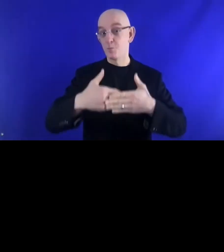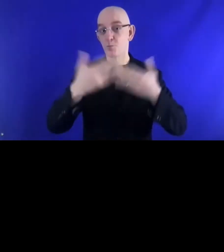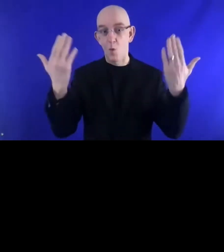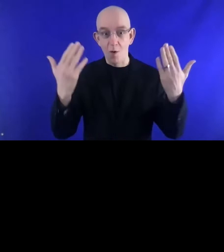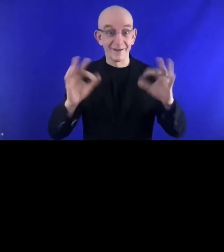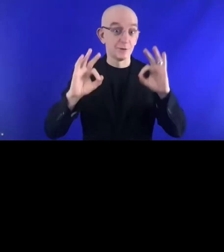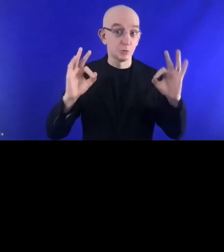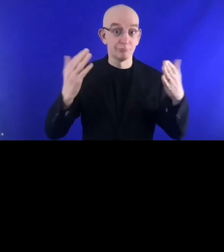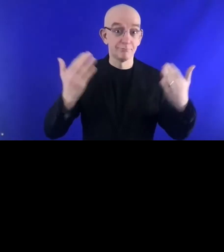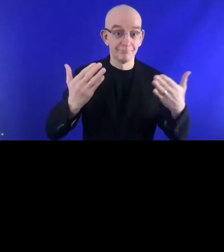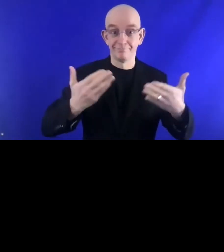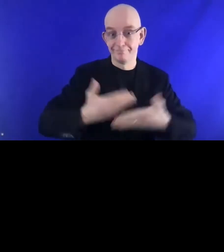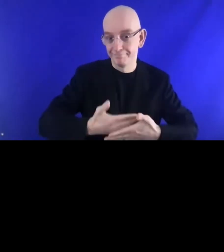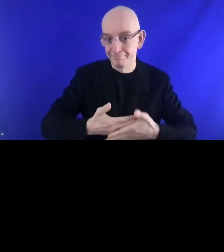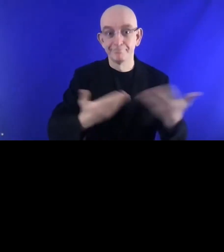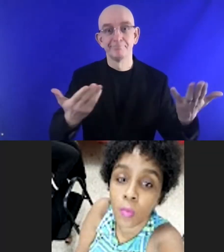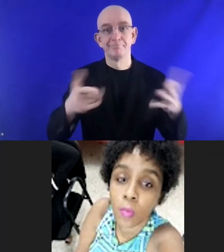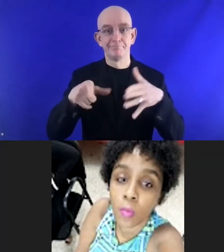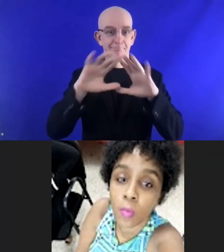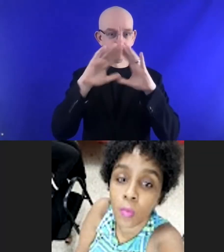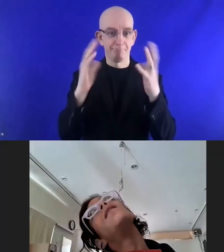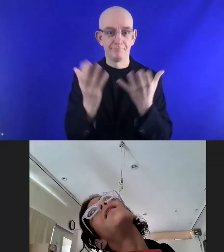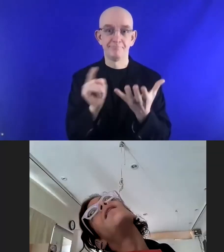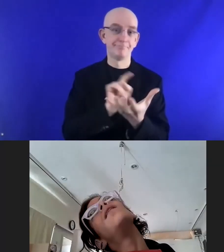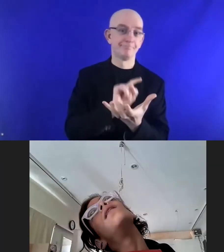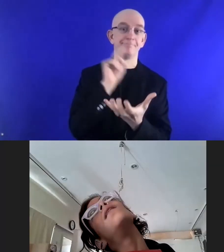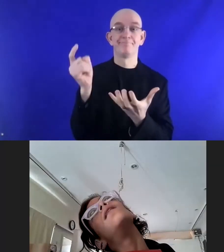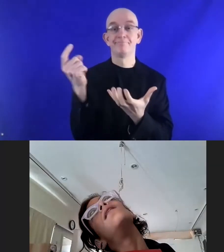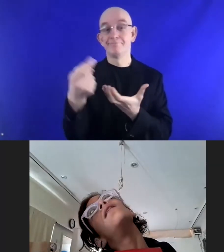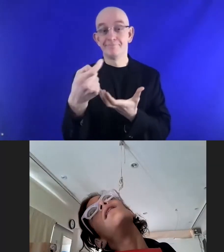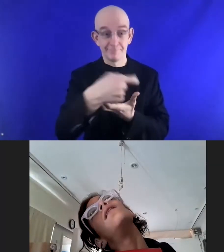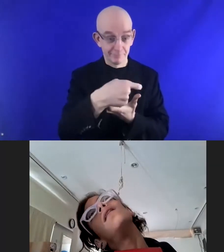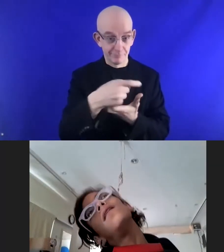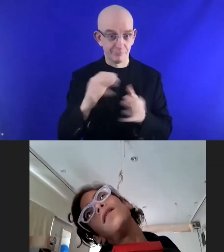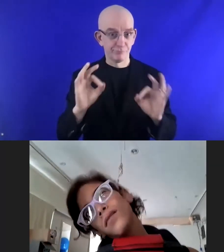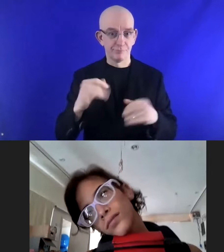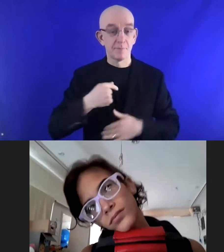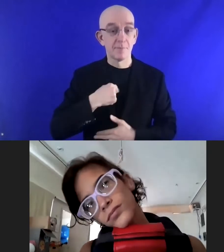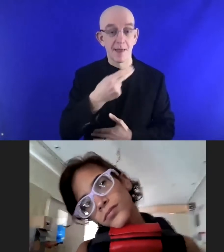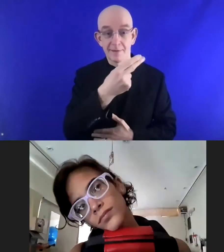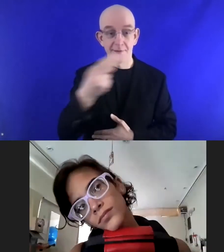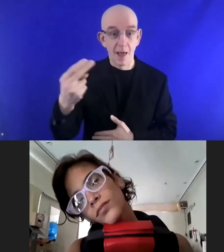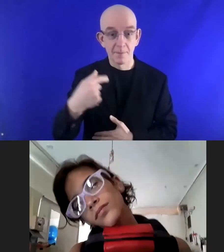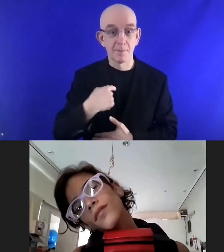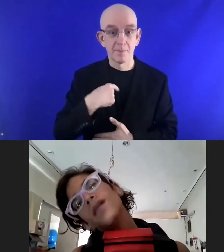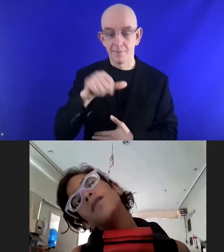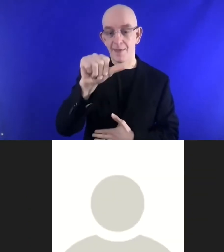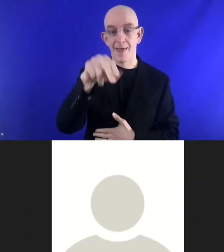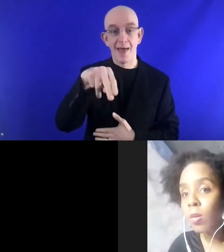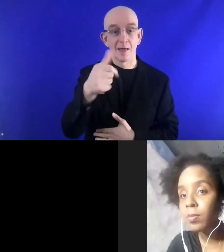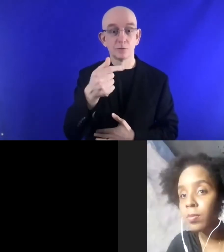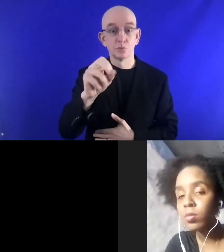pleasure for me to say hello. My name is Antonio Palma. I would like to express my